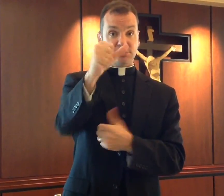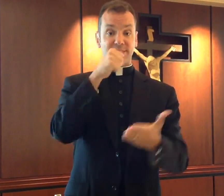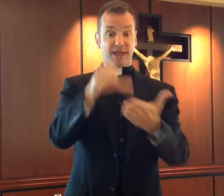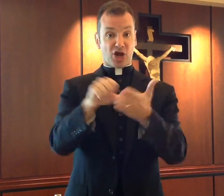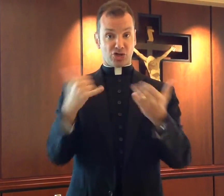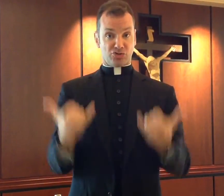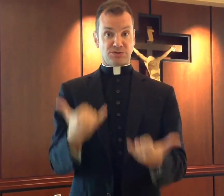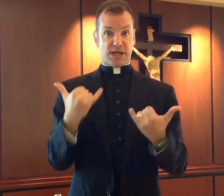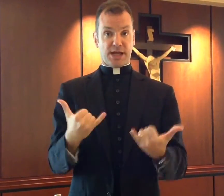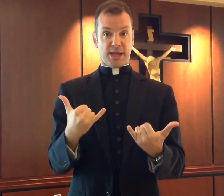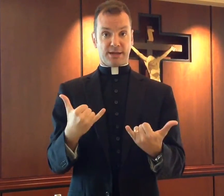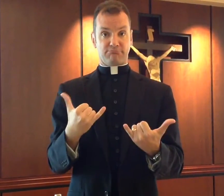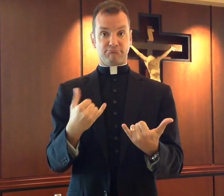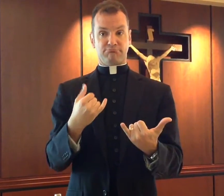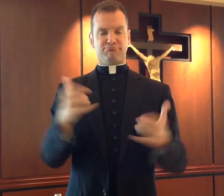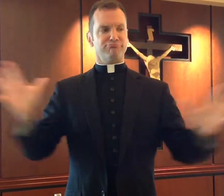St. James, in today's letter,